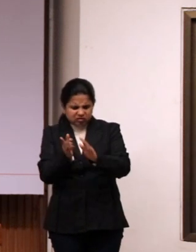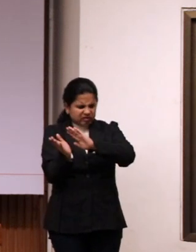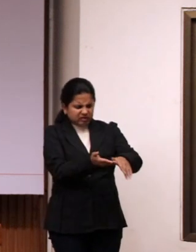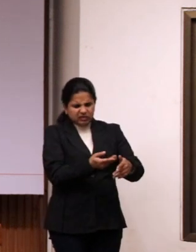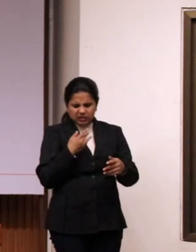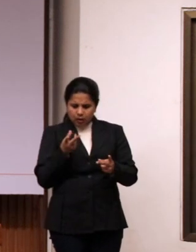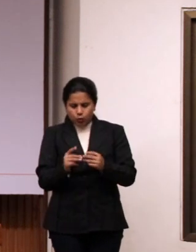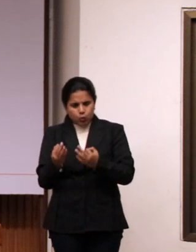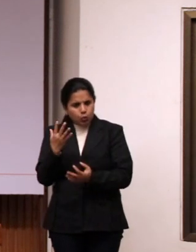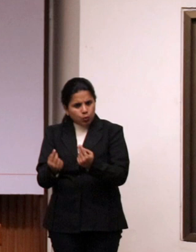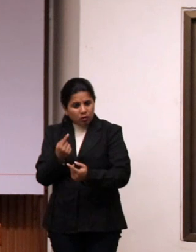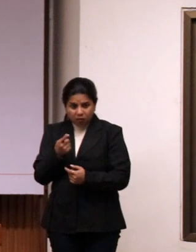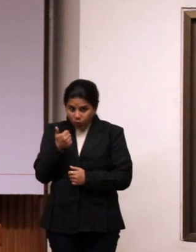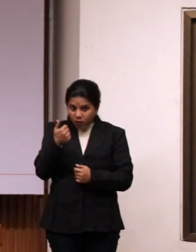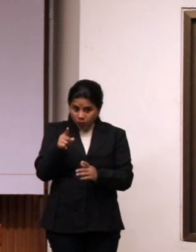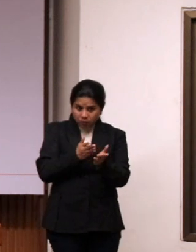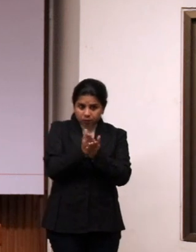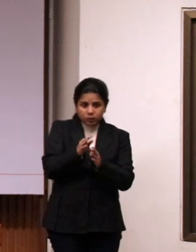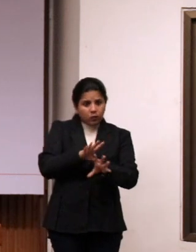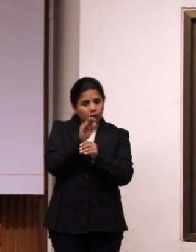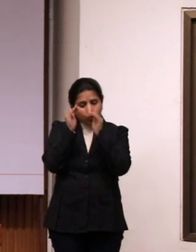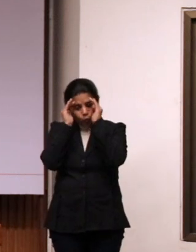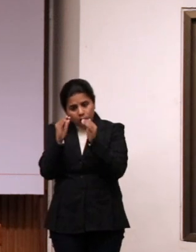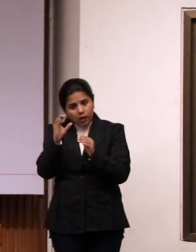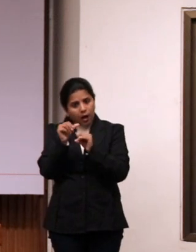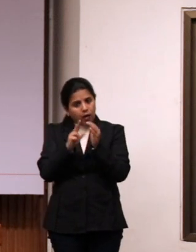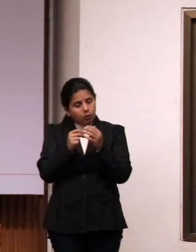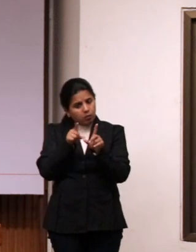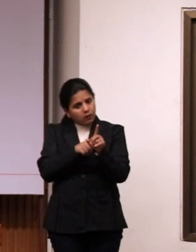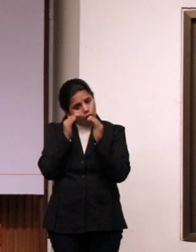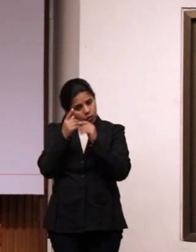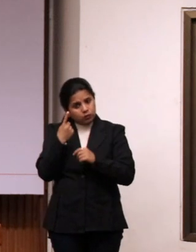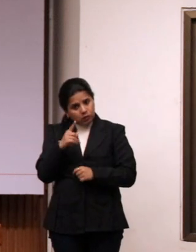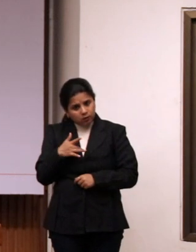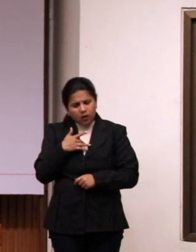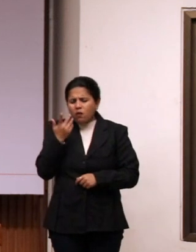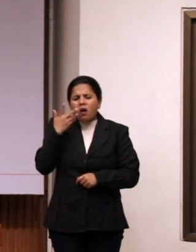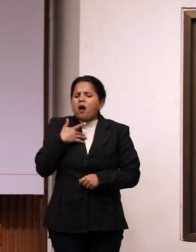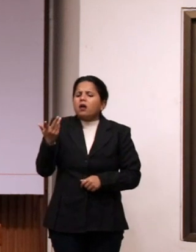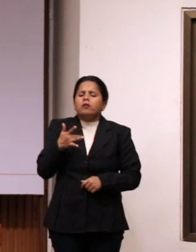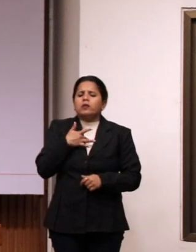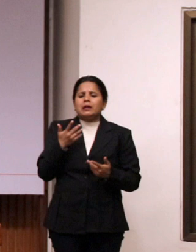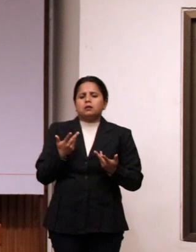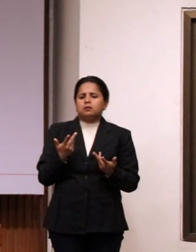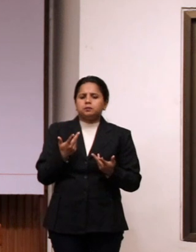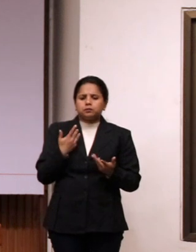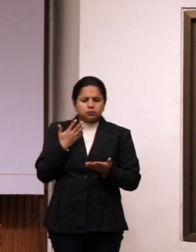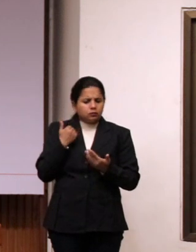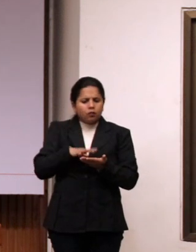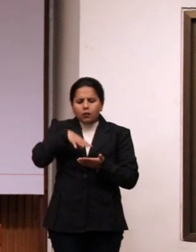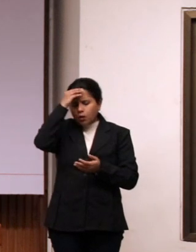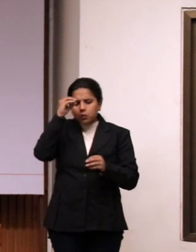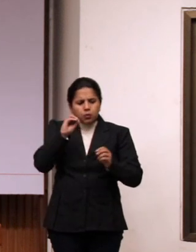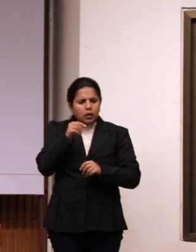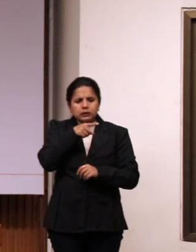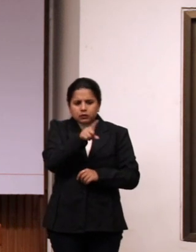you know, it's a glorified plantation. You focus entirely on the canopy. And why is this so? Like, why are not we are not learning from it? Like, you